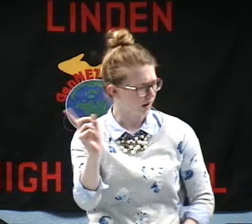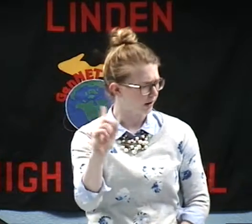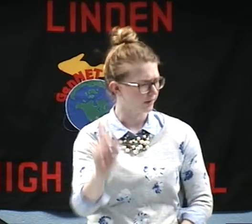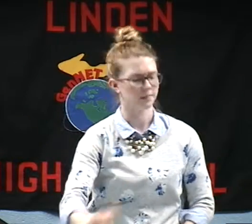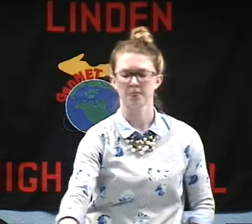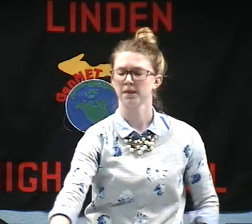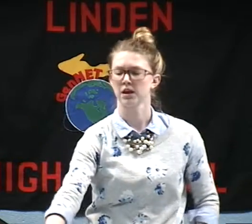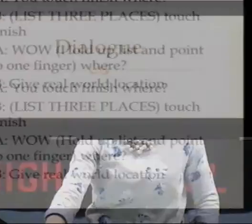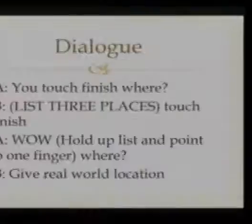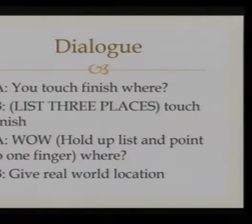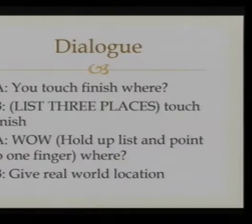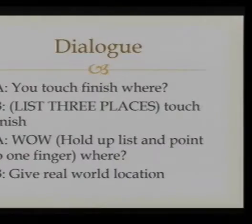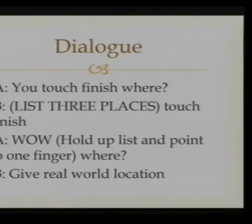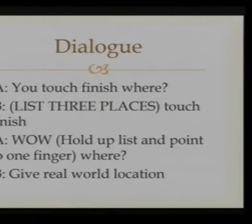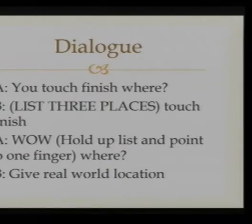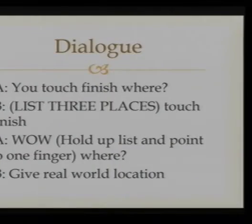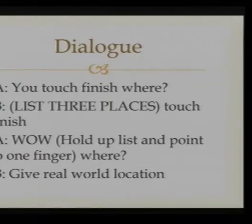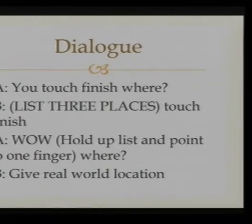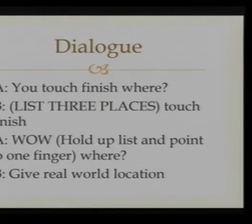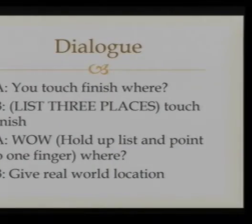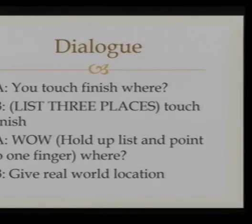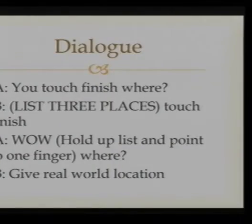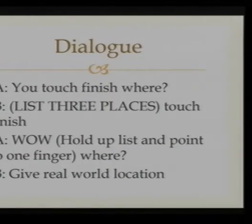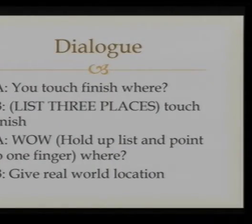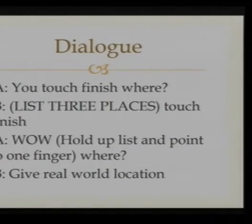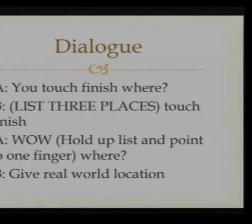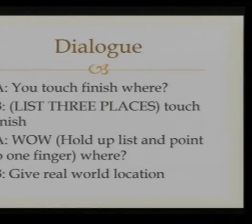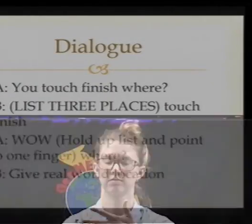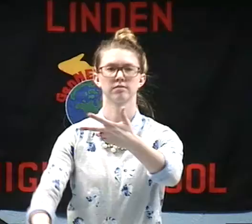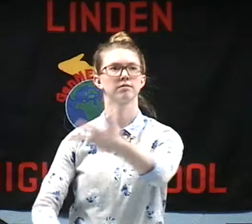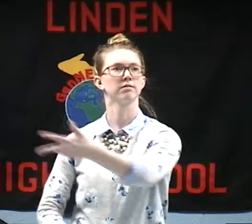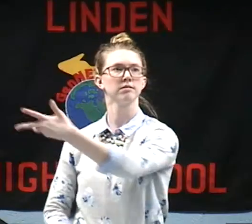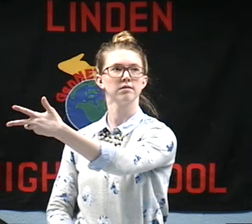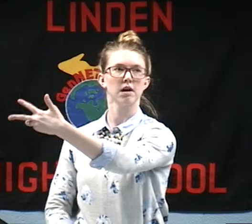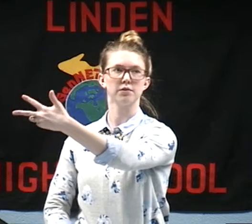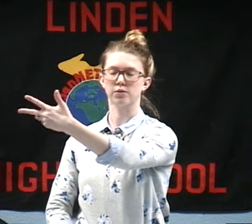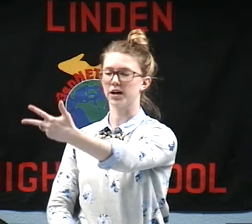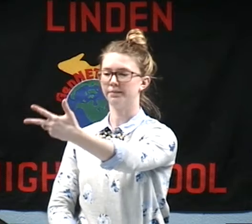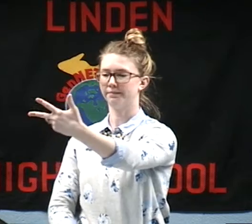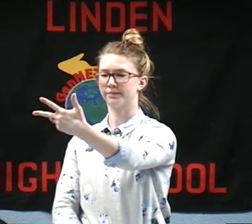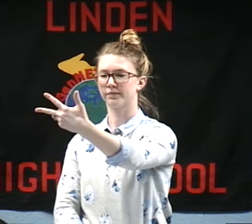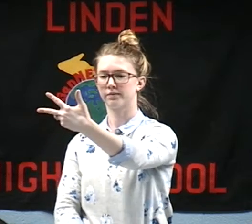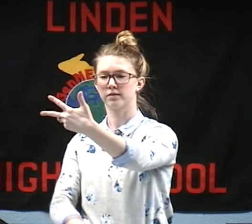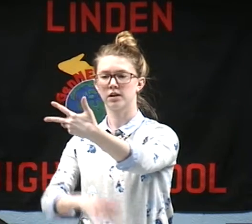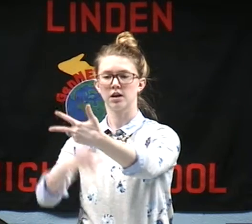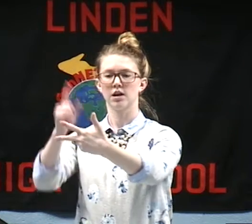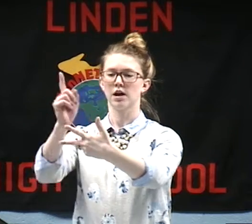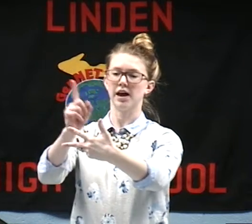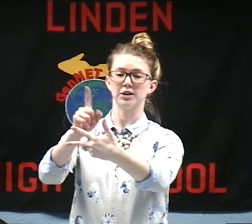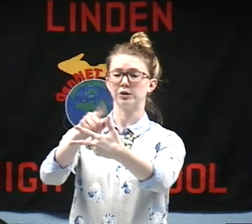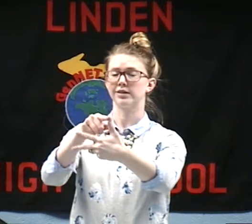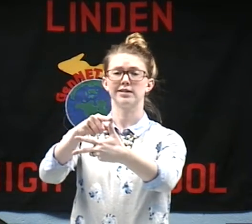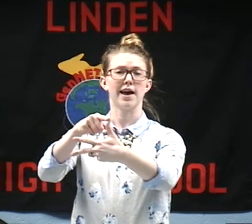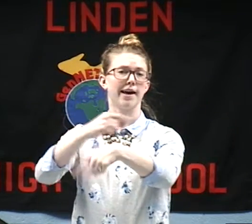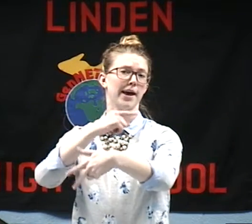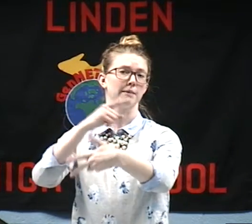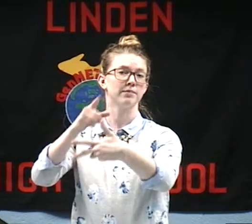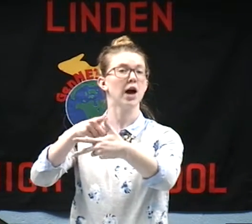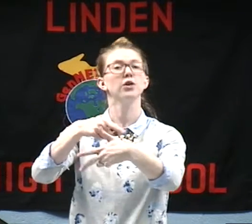where? Your partner will hold up a list of 3. And you can say, now you